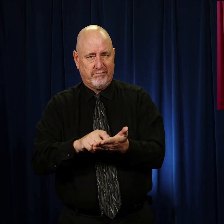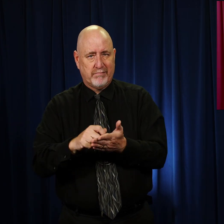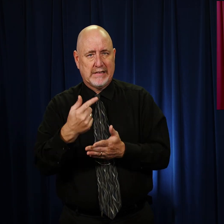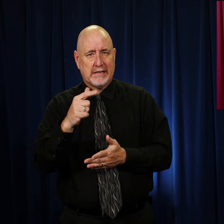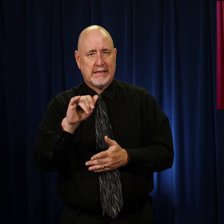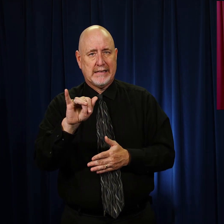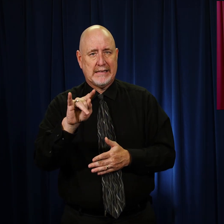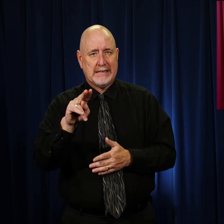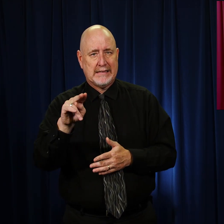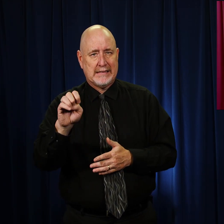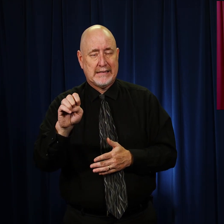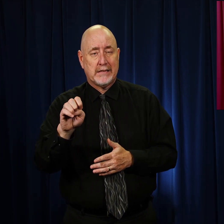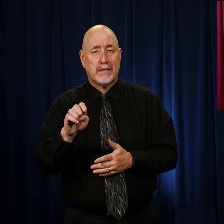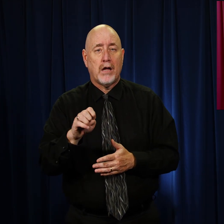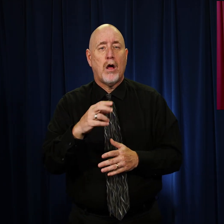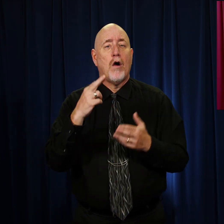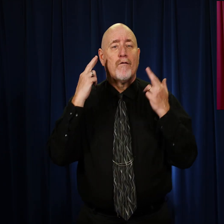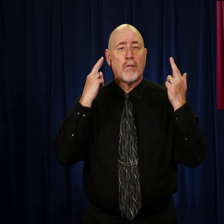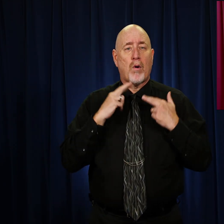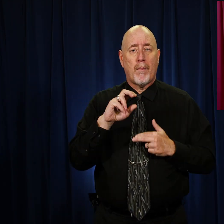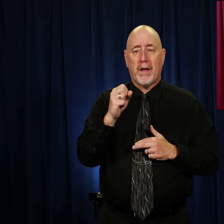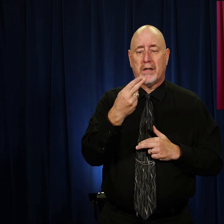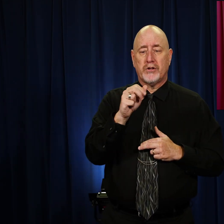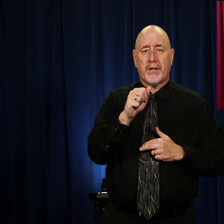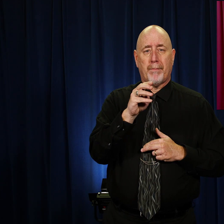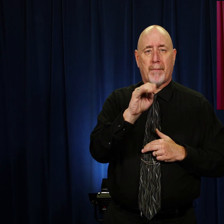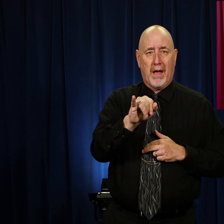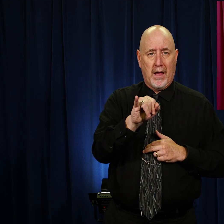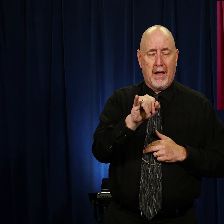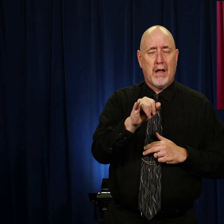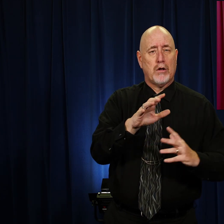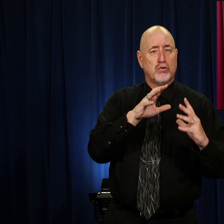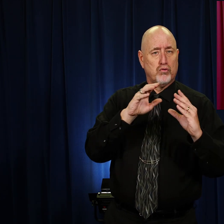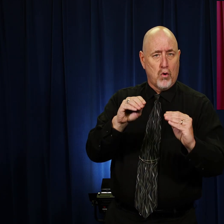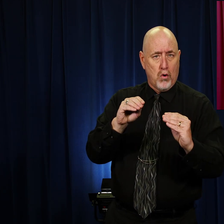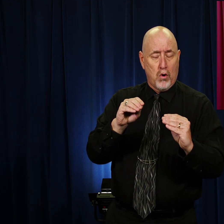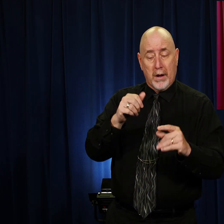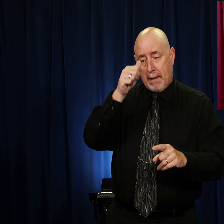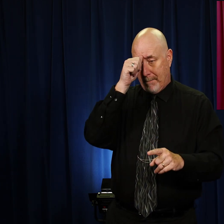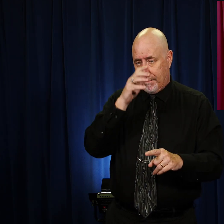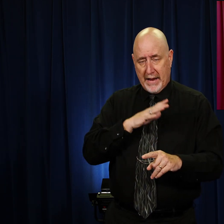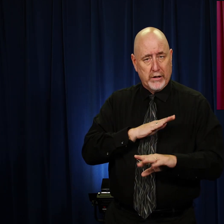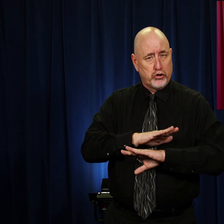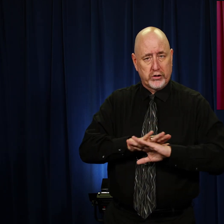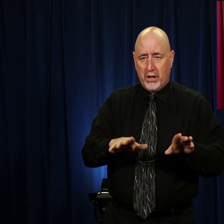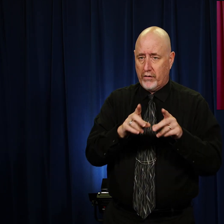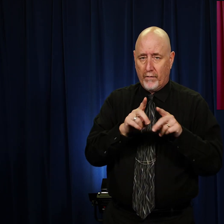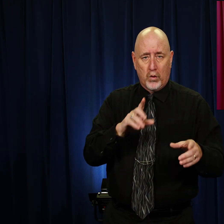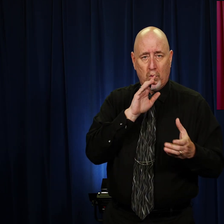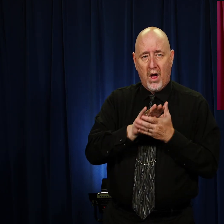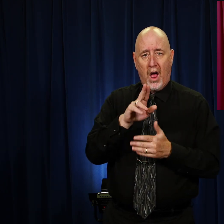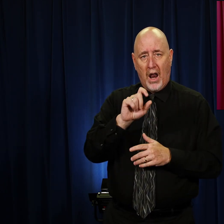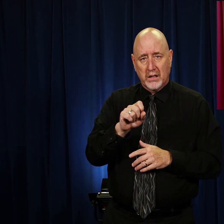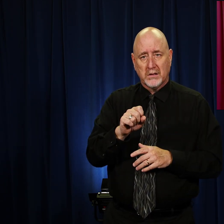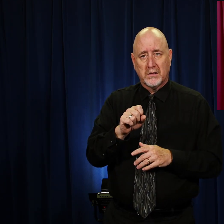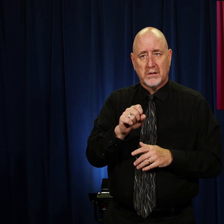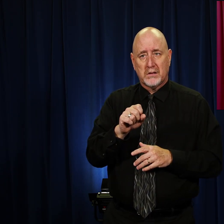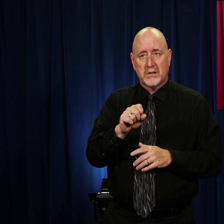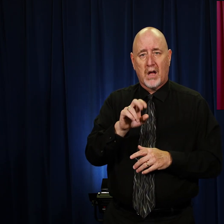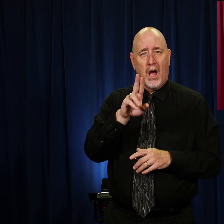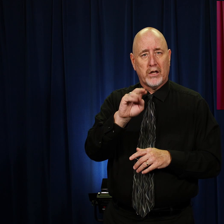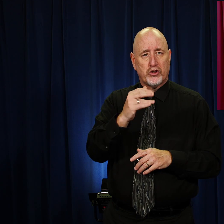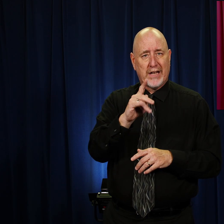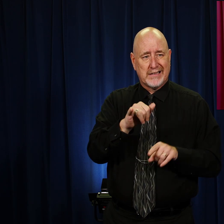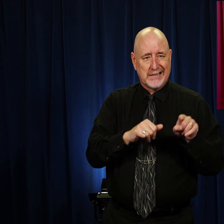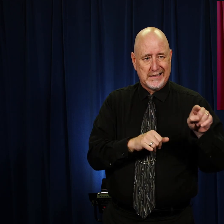The school of thought from Rabbi Shammai that taught that a man should not divorce his wife unless he's found some unchastity